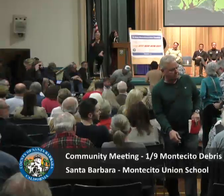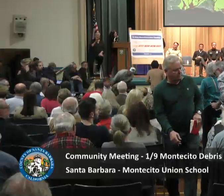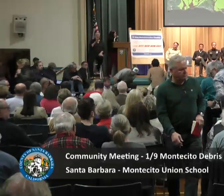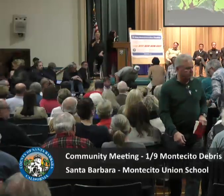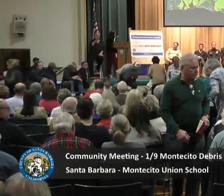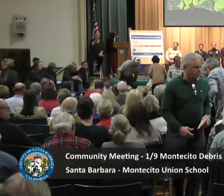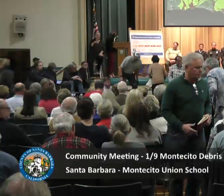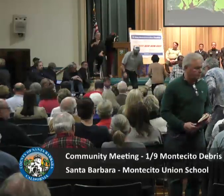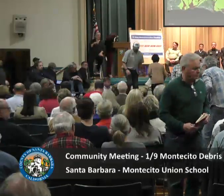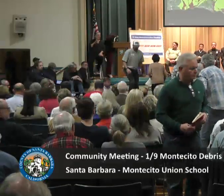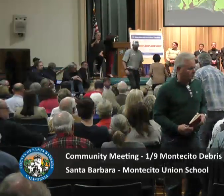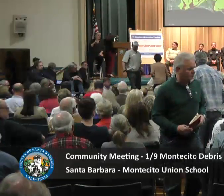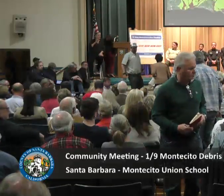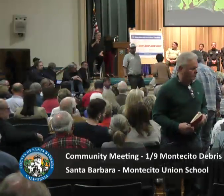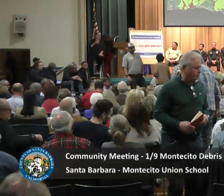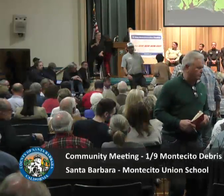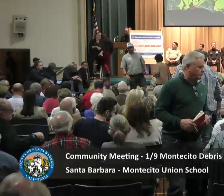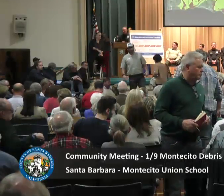rainfall?